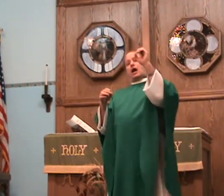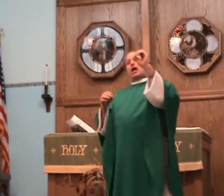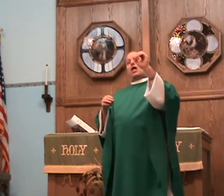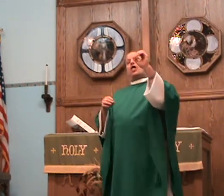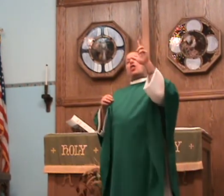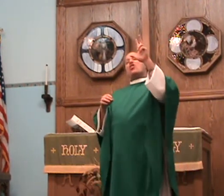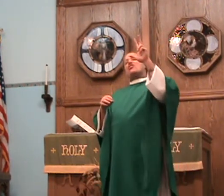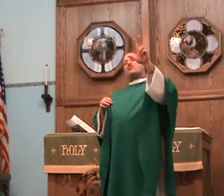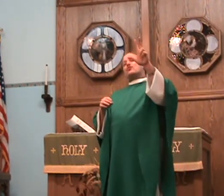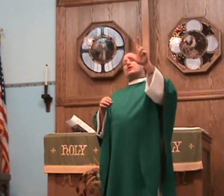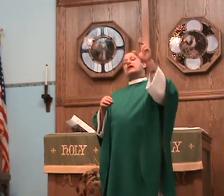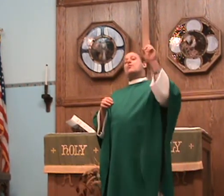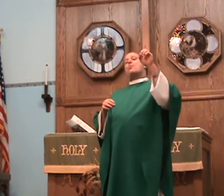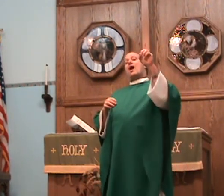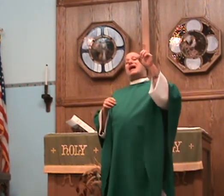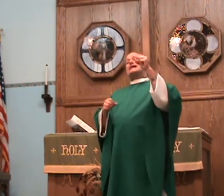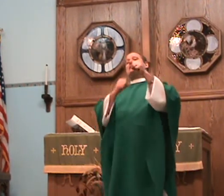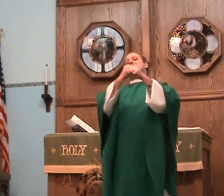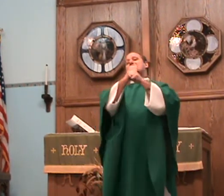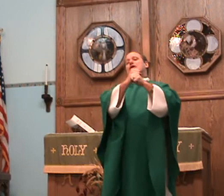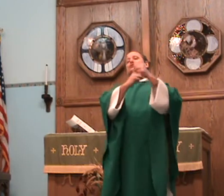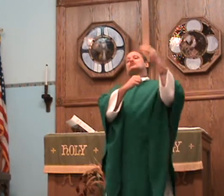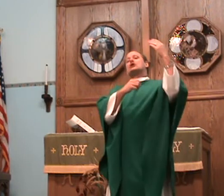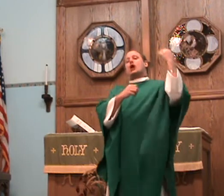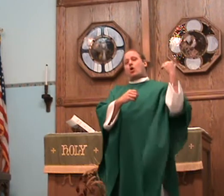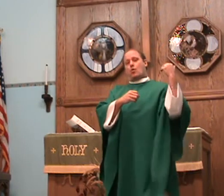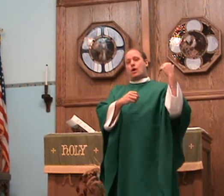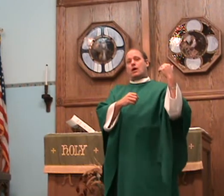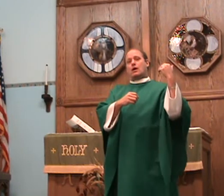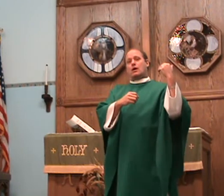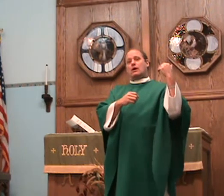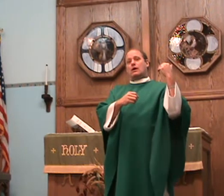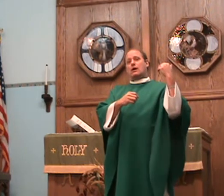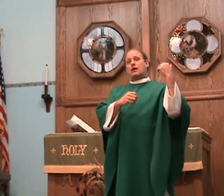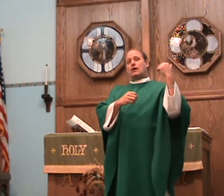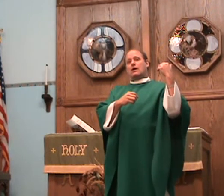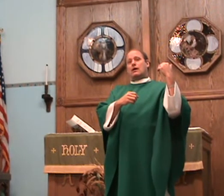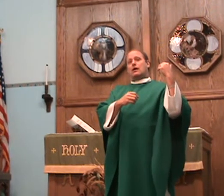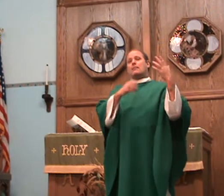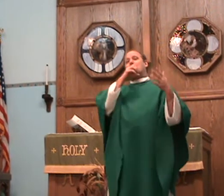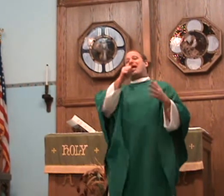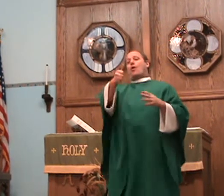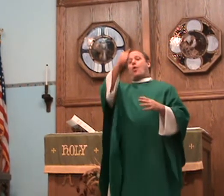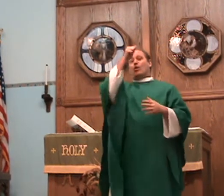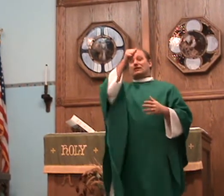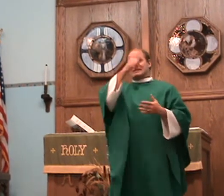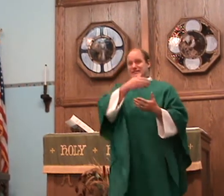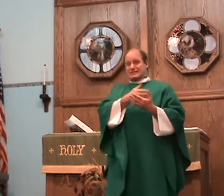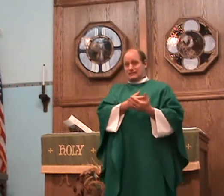Omaha 31 years ago. My oldest